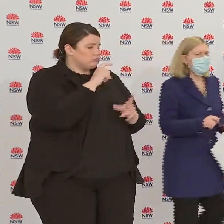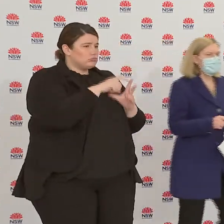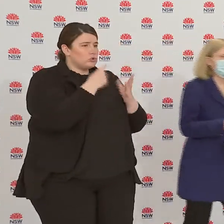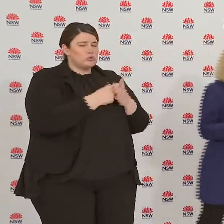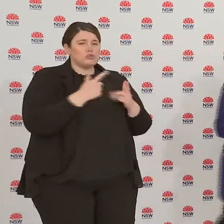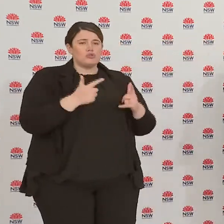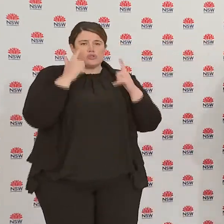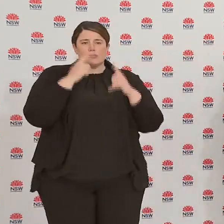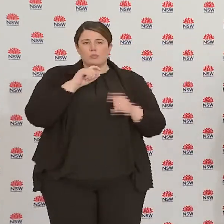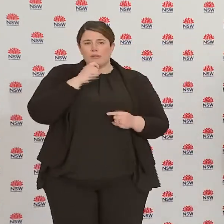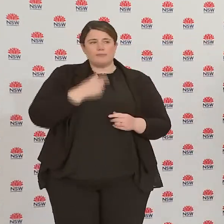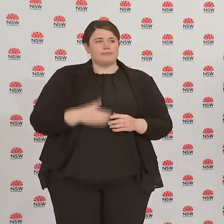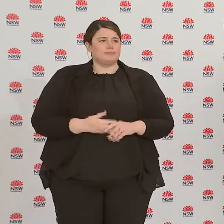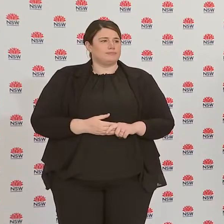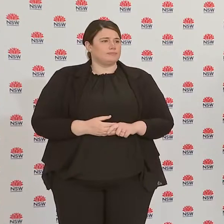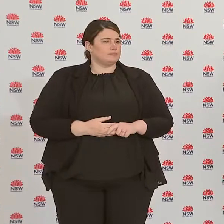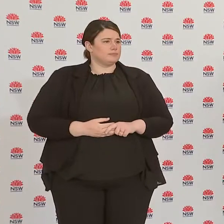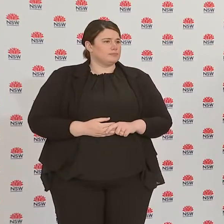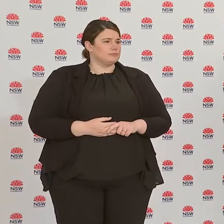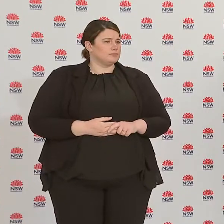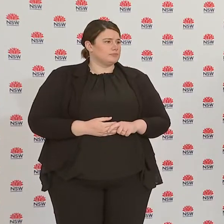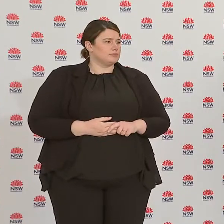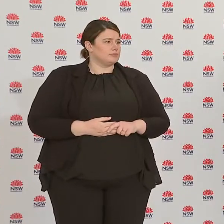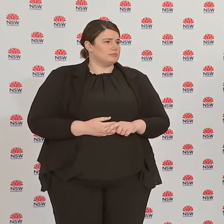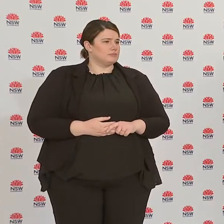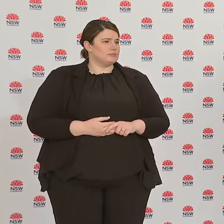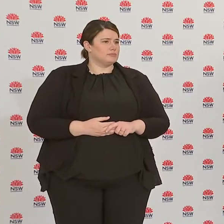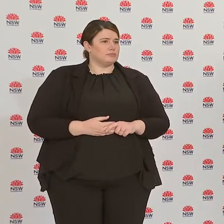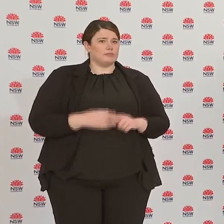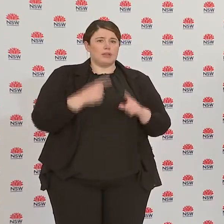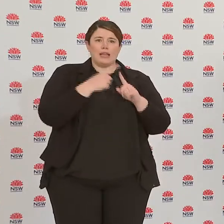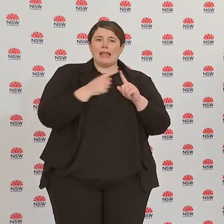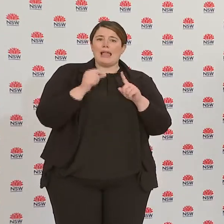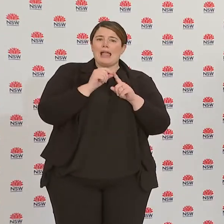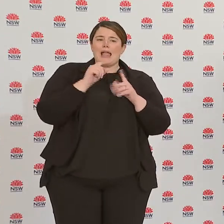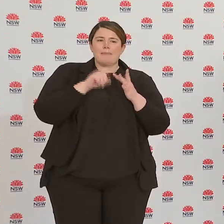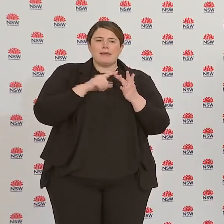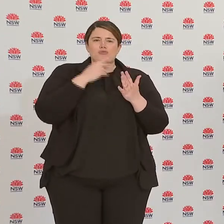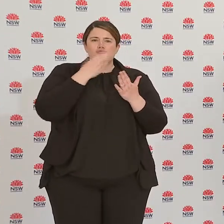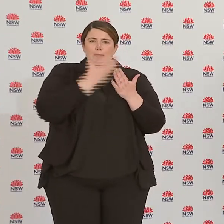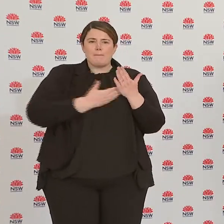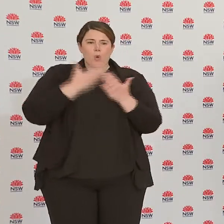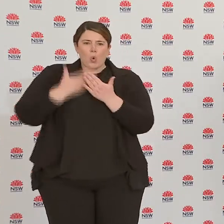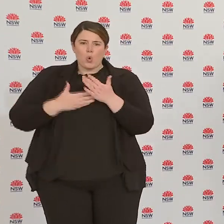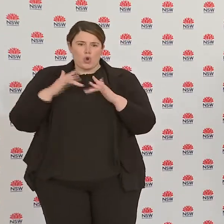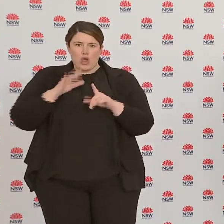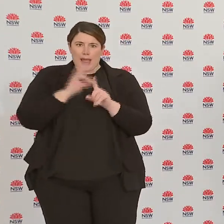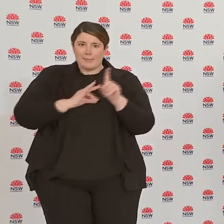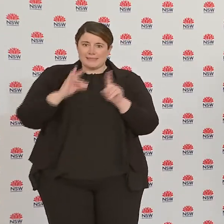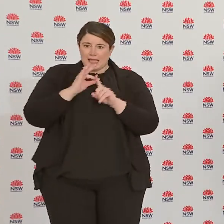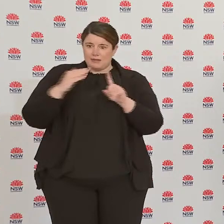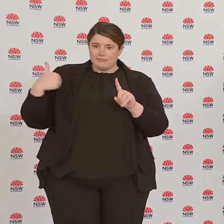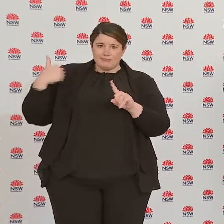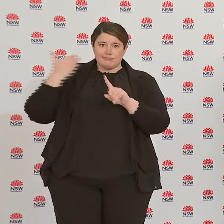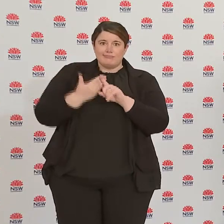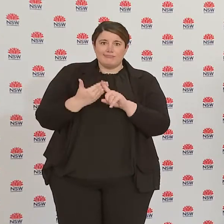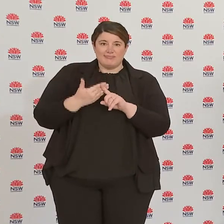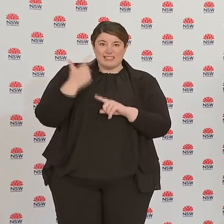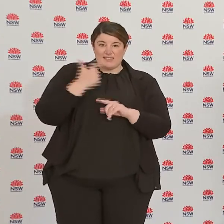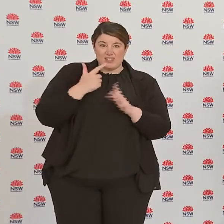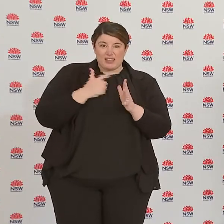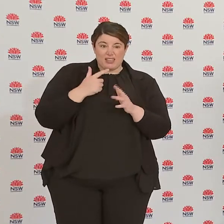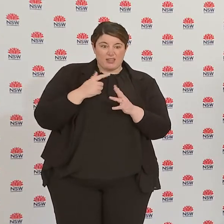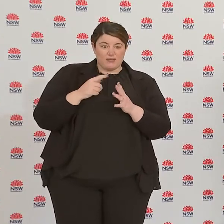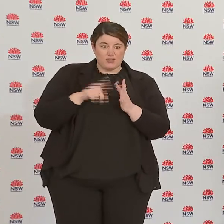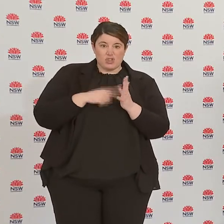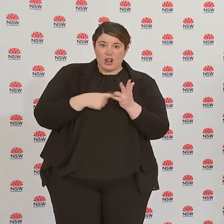what's the true level? Sorry? The EPI report hasn't been uploaded since the 17th of July. We had 120 cases on Saturday